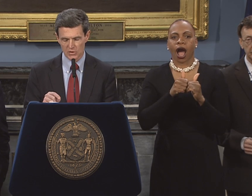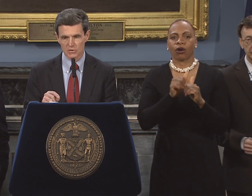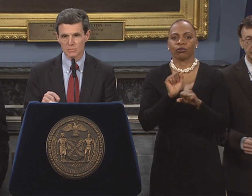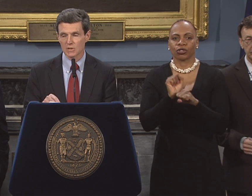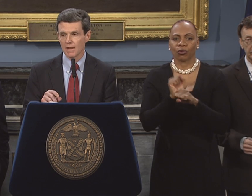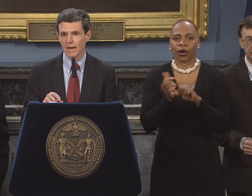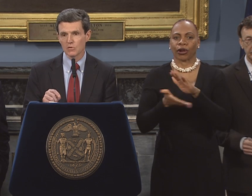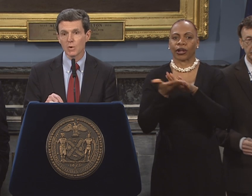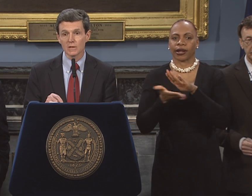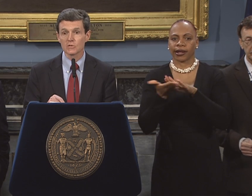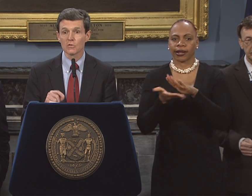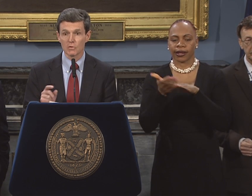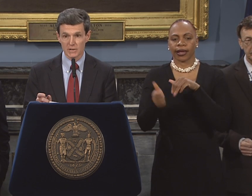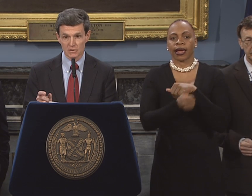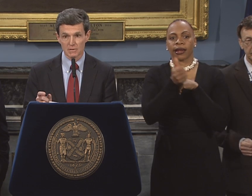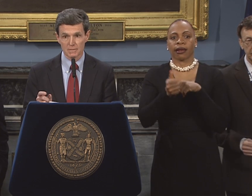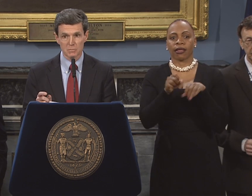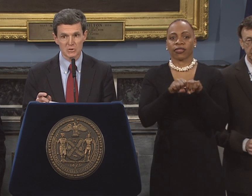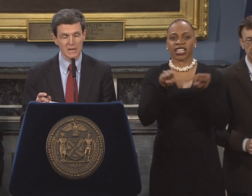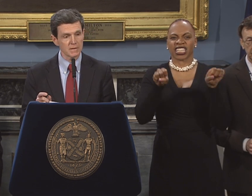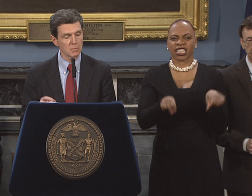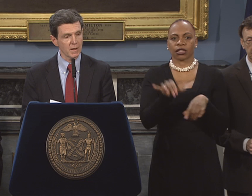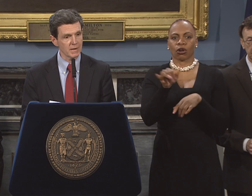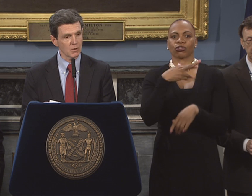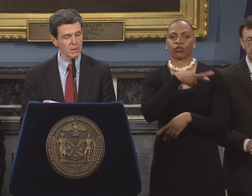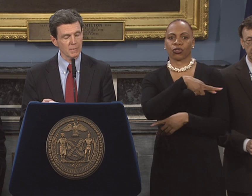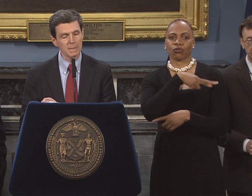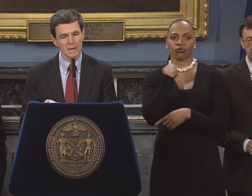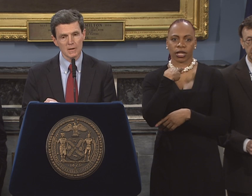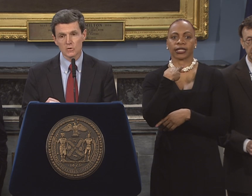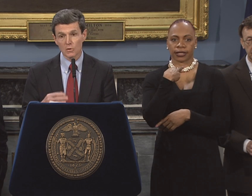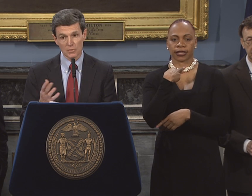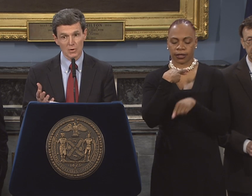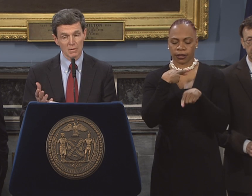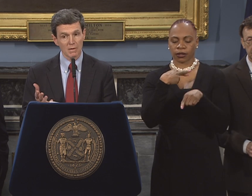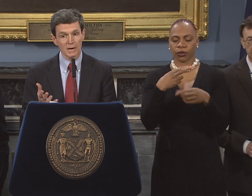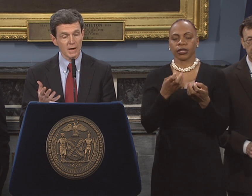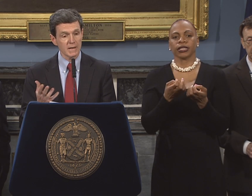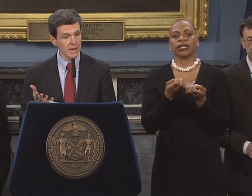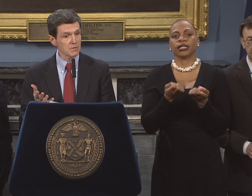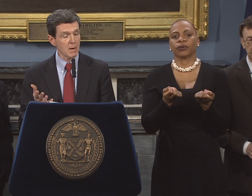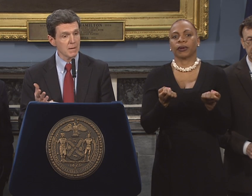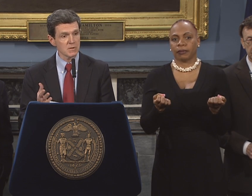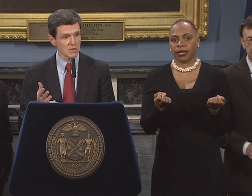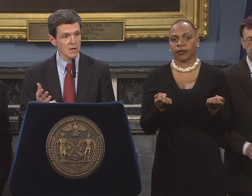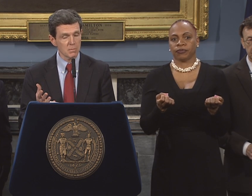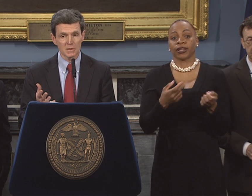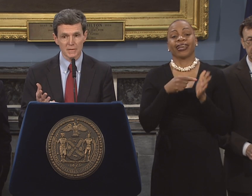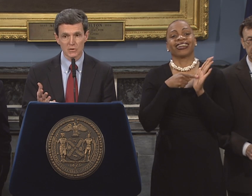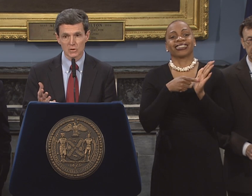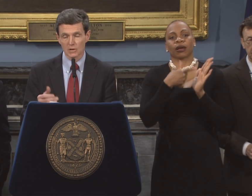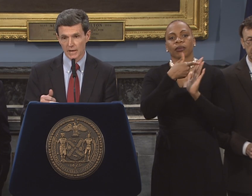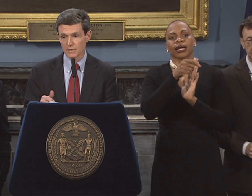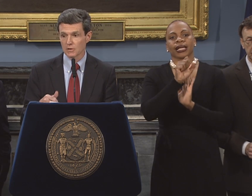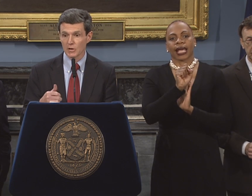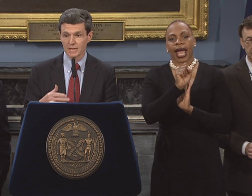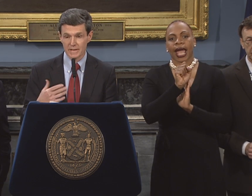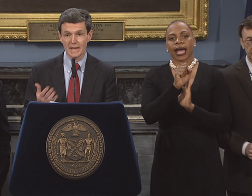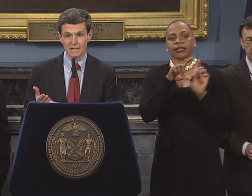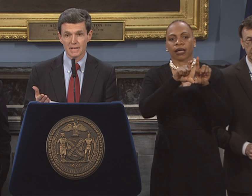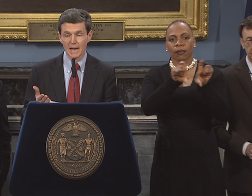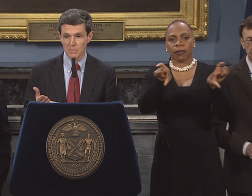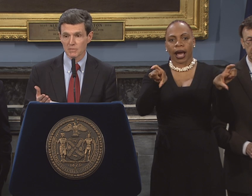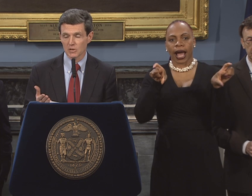or other systems, as well as the risk presented by the equipment. So for a gas pipe, there's a couple of things you look at. You